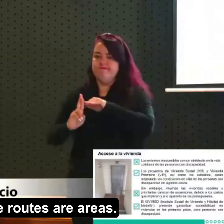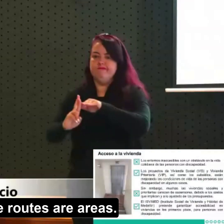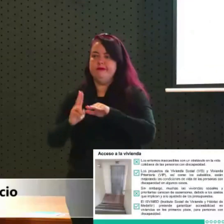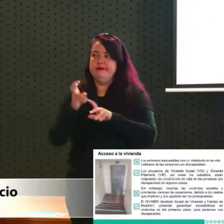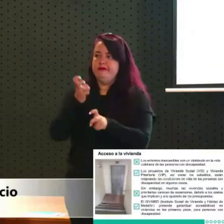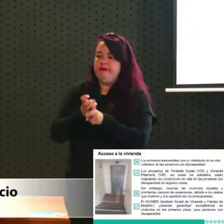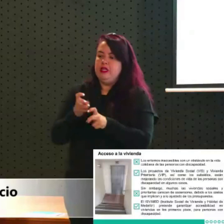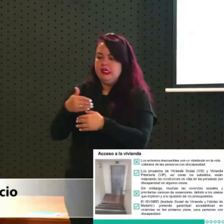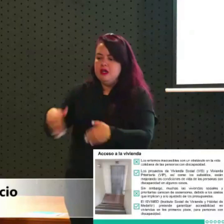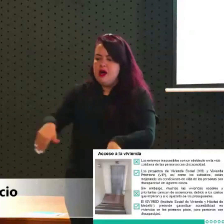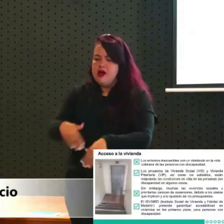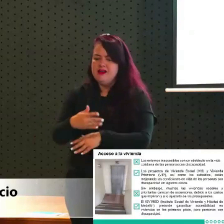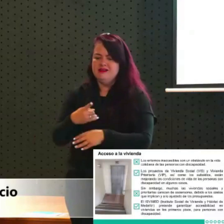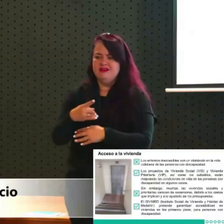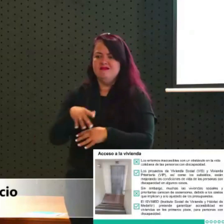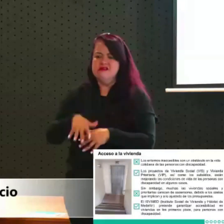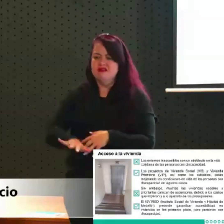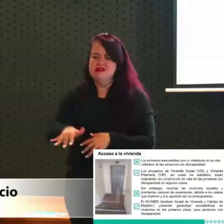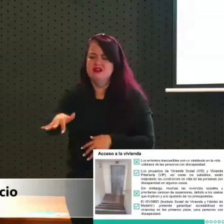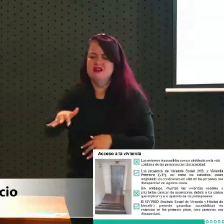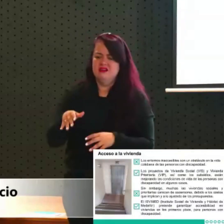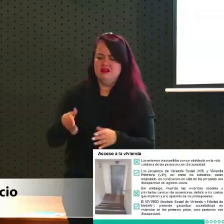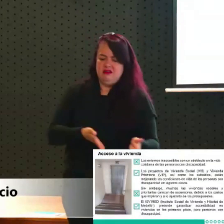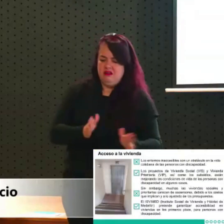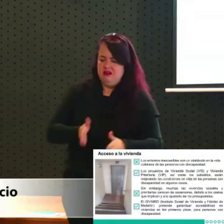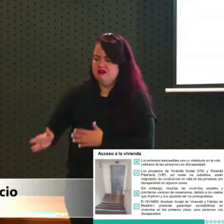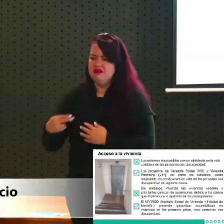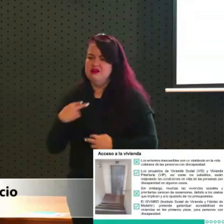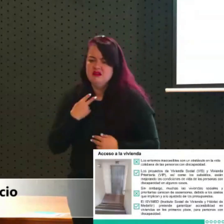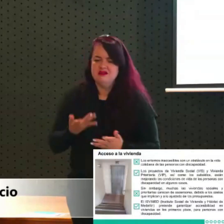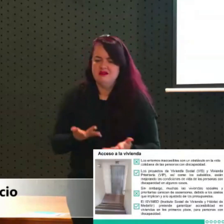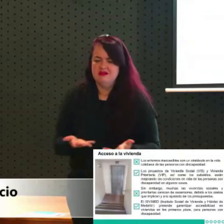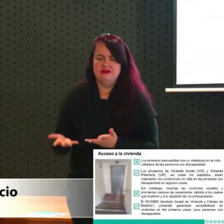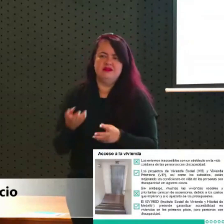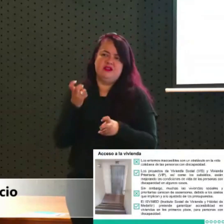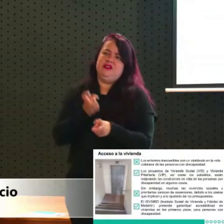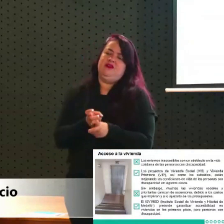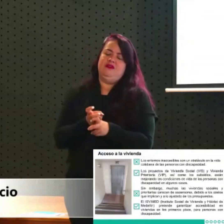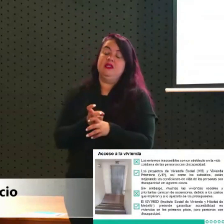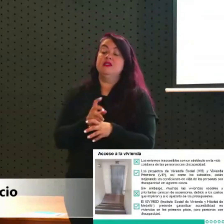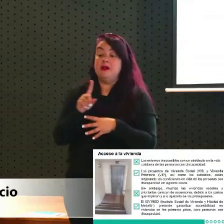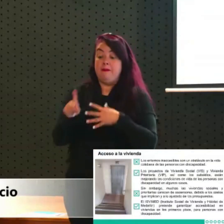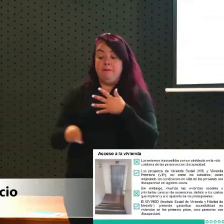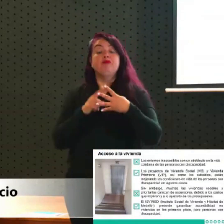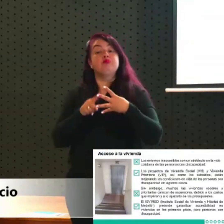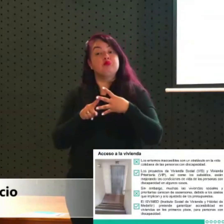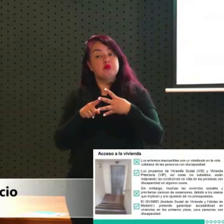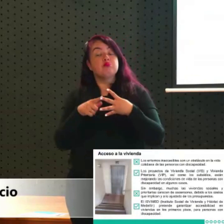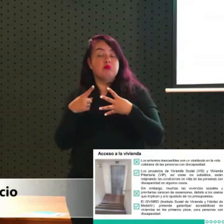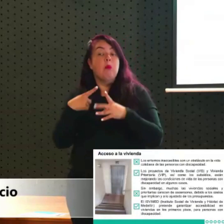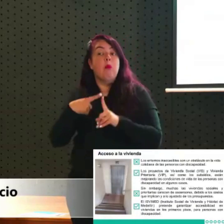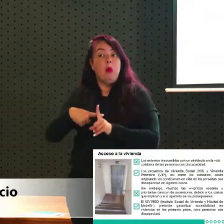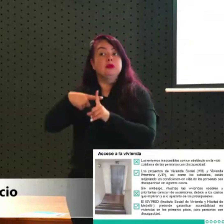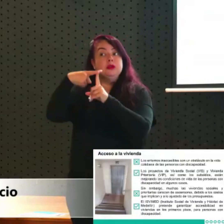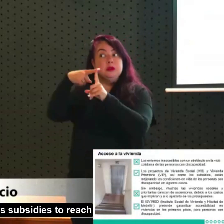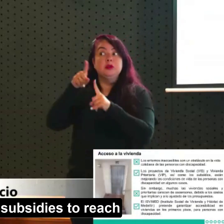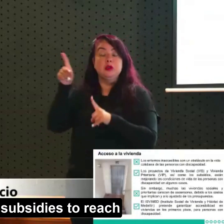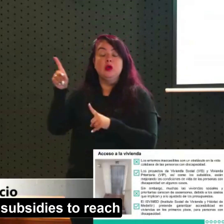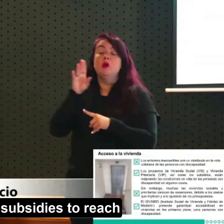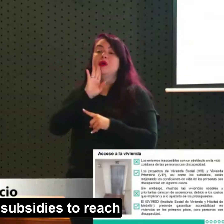or areas or streets. And so we also want to highlight as a positive aspect, social housing and priority housing